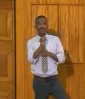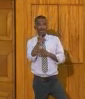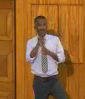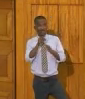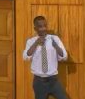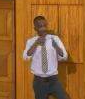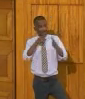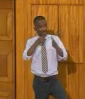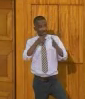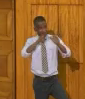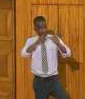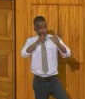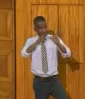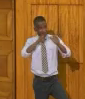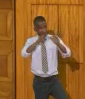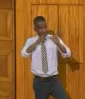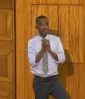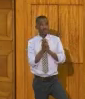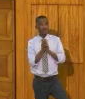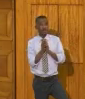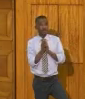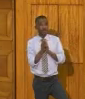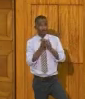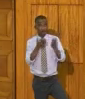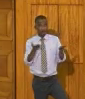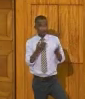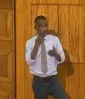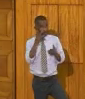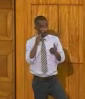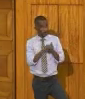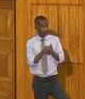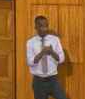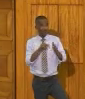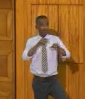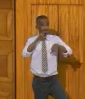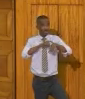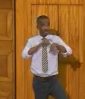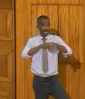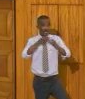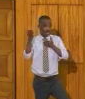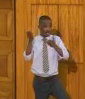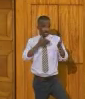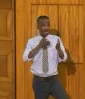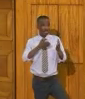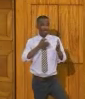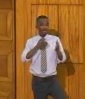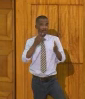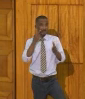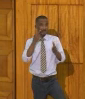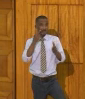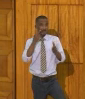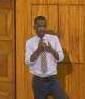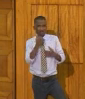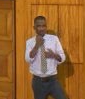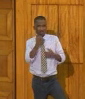in both sectors. Now, what we are trying to say here is that the time has come for us to begin how we can